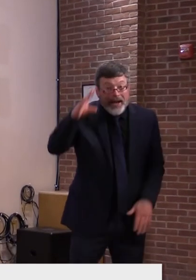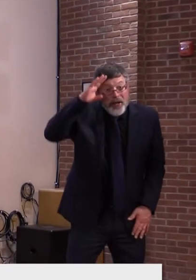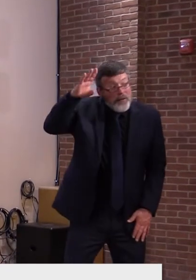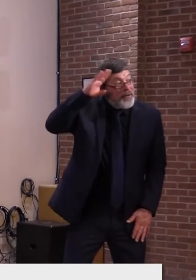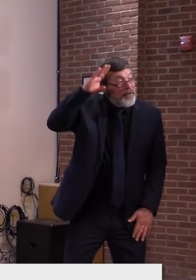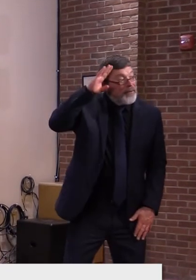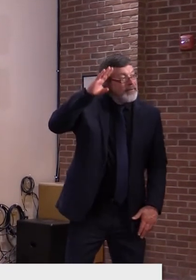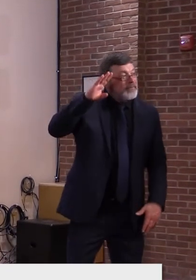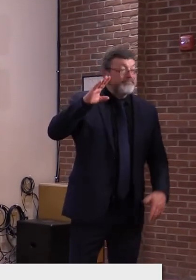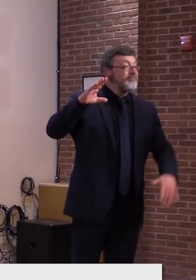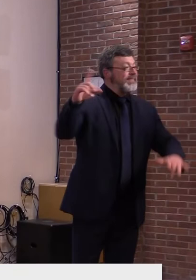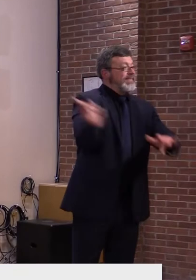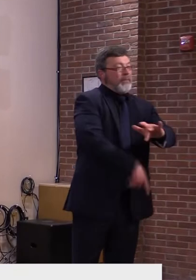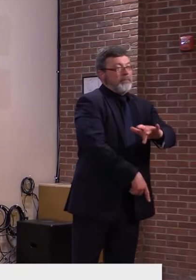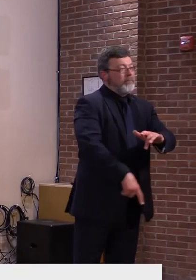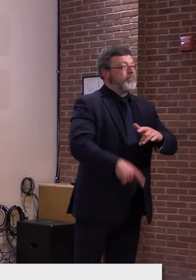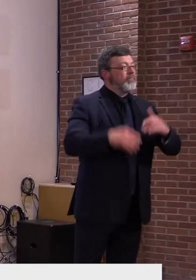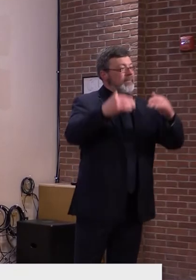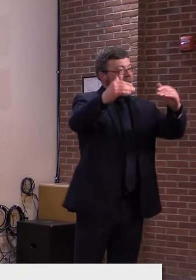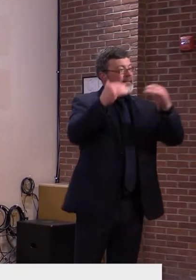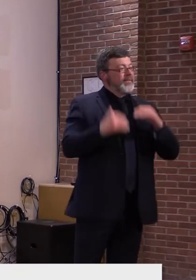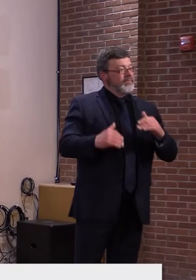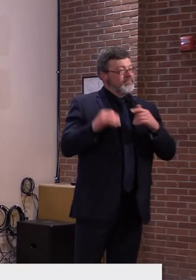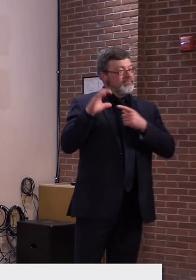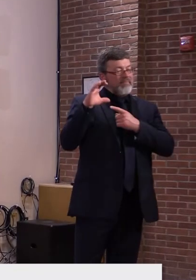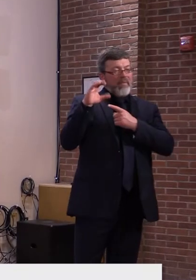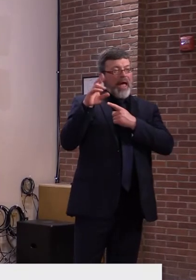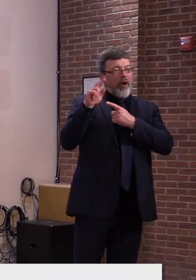All right, we'll move to Greg Lamoureux, the County Courier.